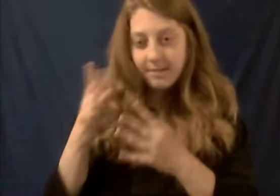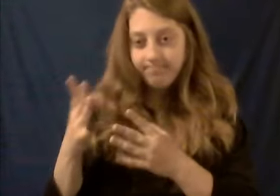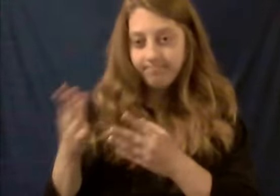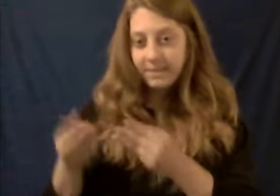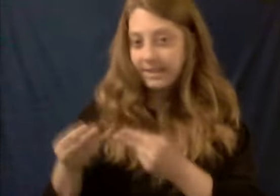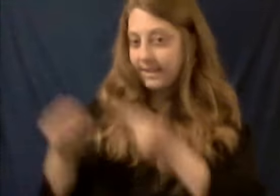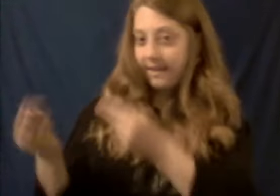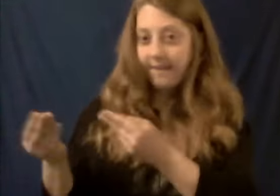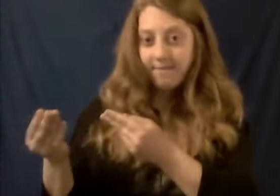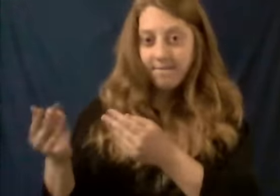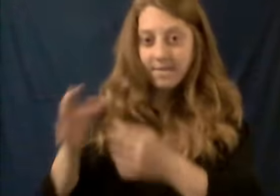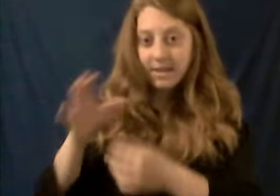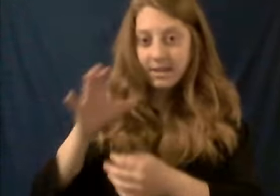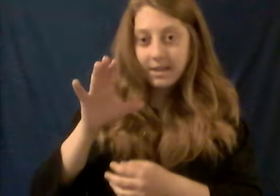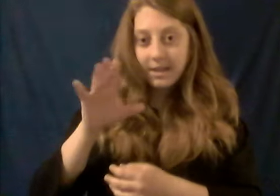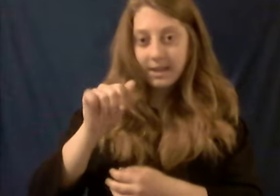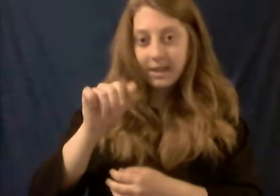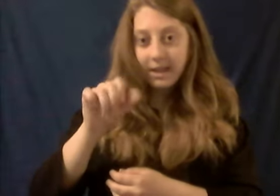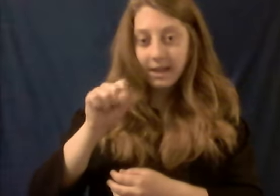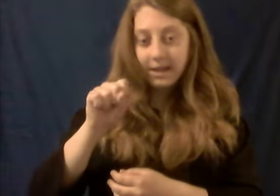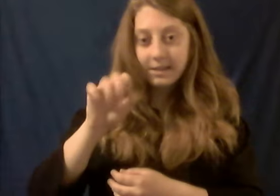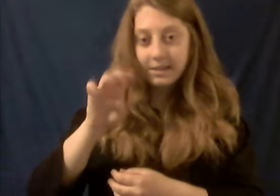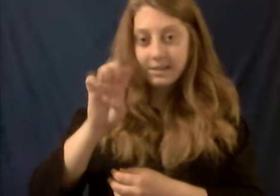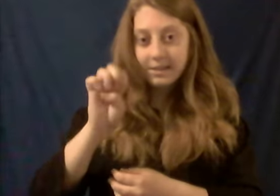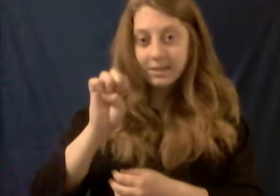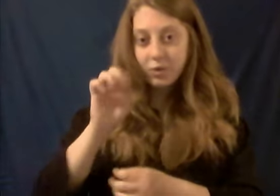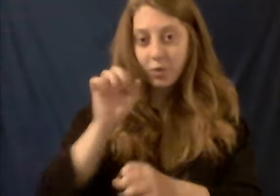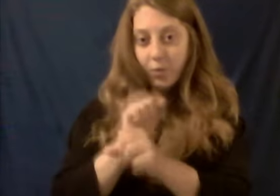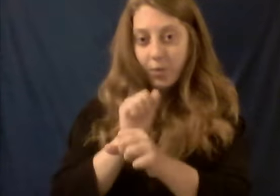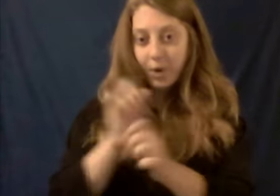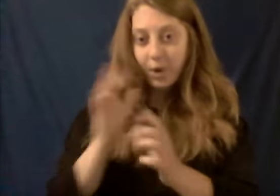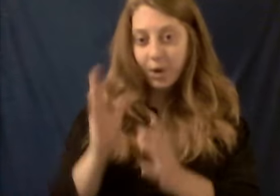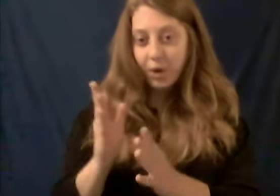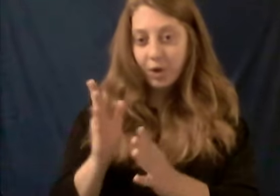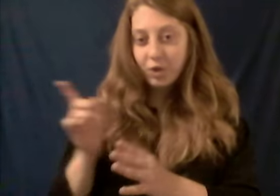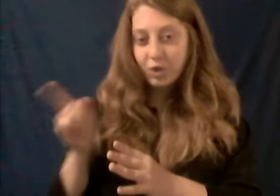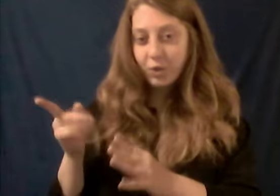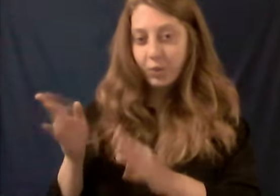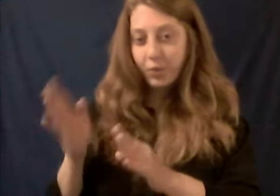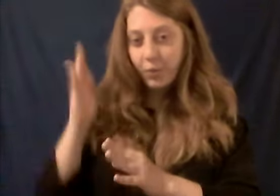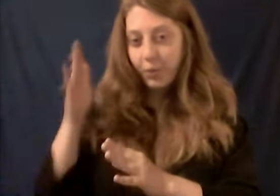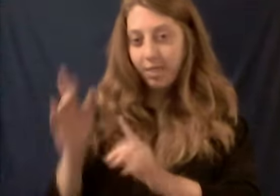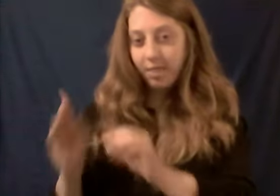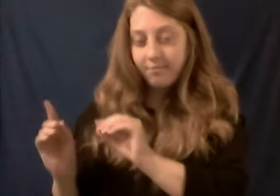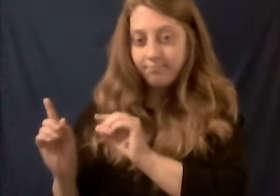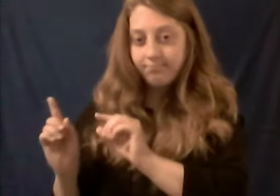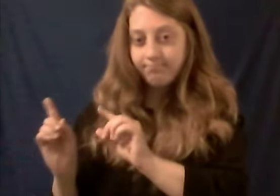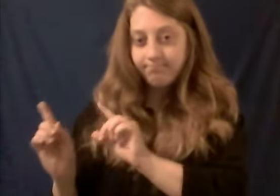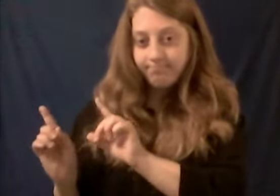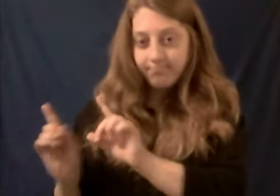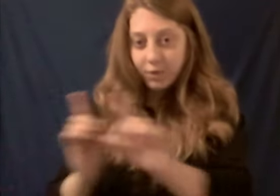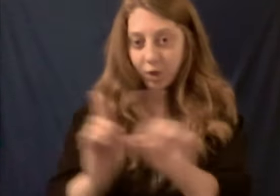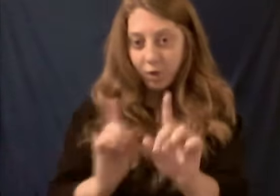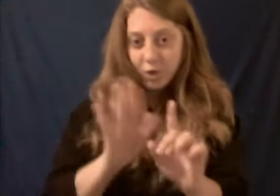you and have them bring that to you as well, and we can bring an interpreter to have them to translate for you as well. So that way you